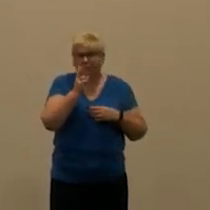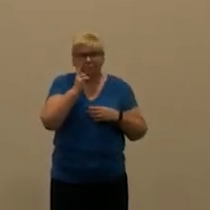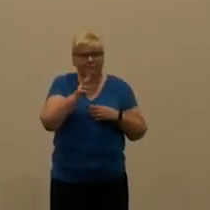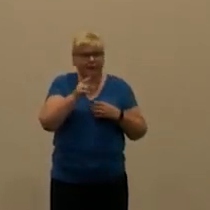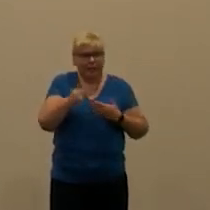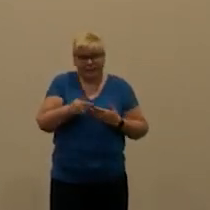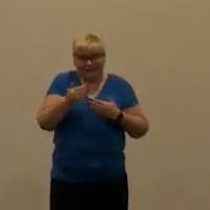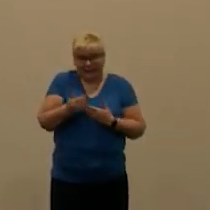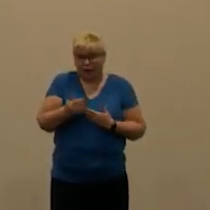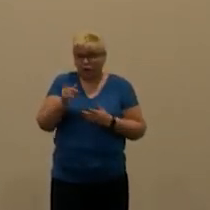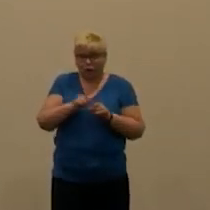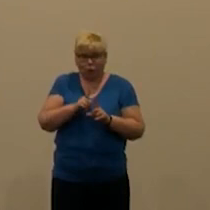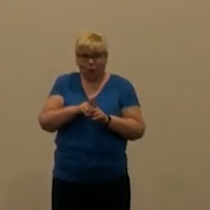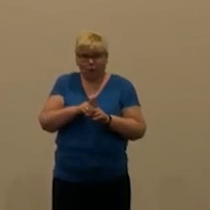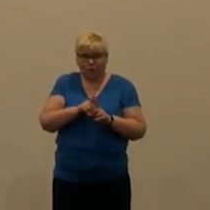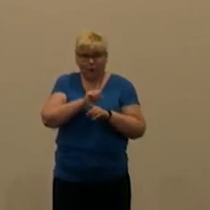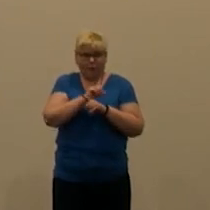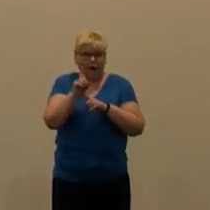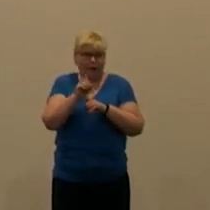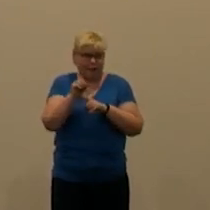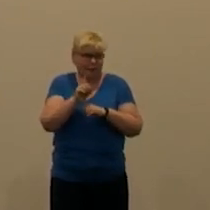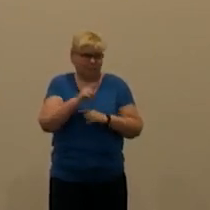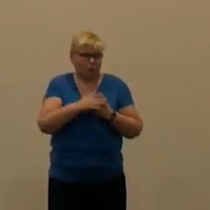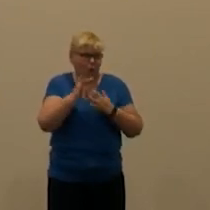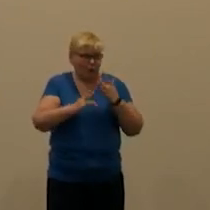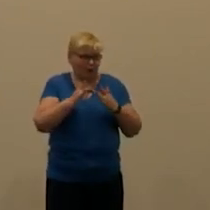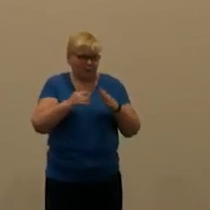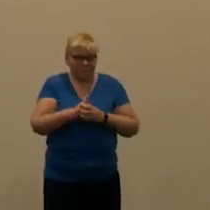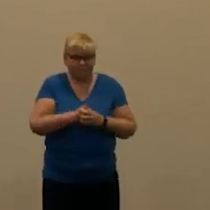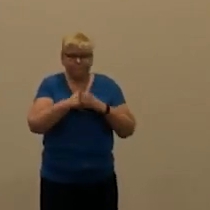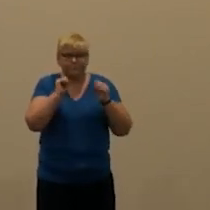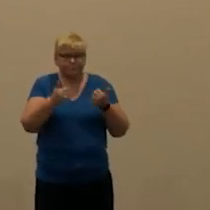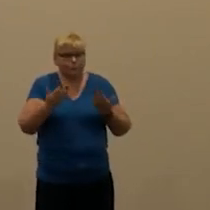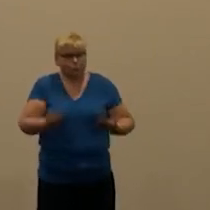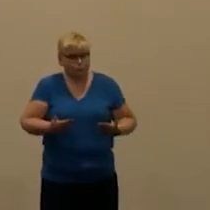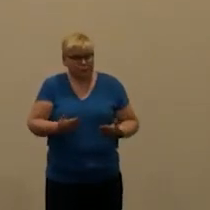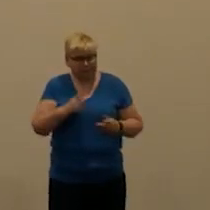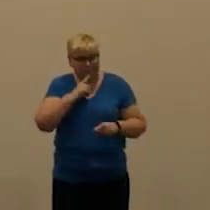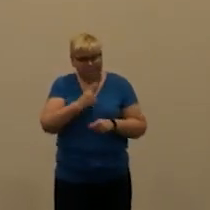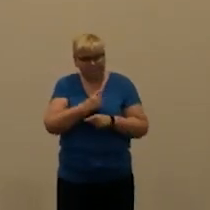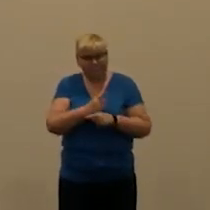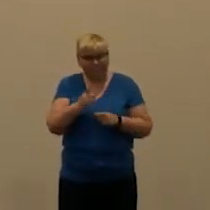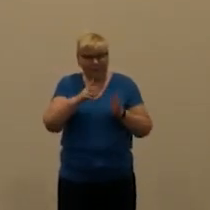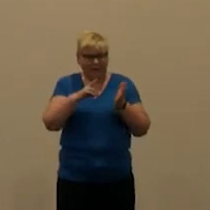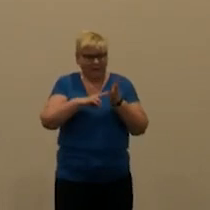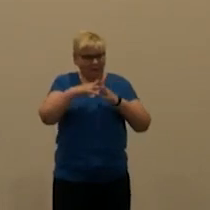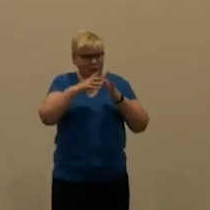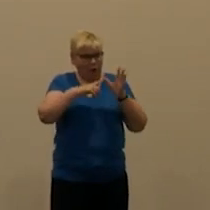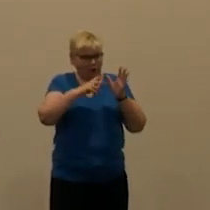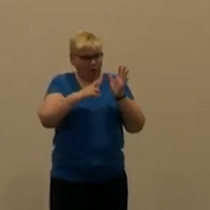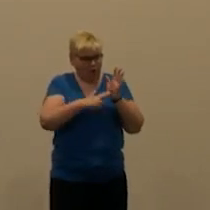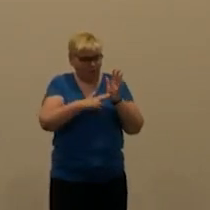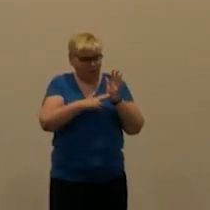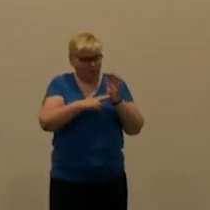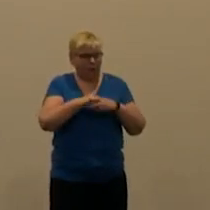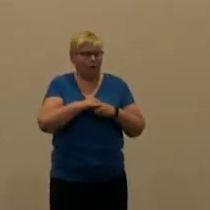this session and as well much more sessions too. Okay, today we have a session about Virtual WAN. We have a huge